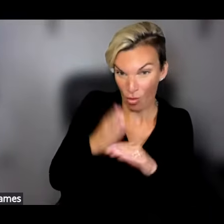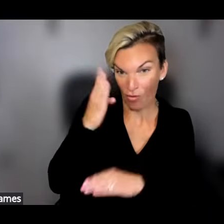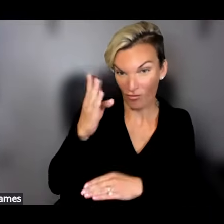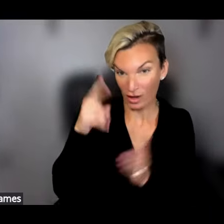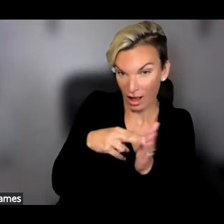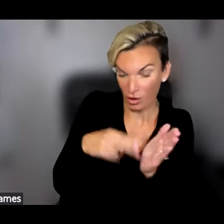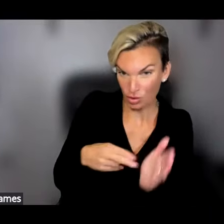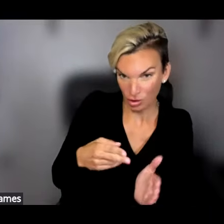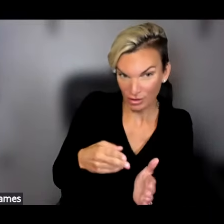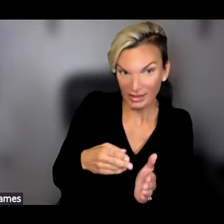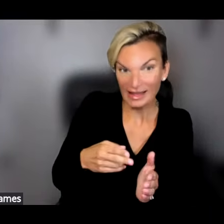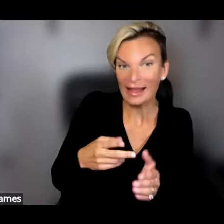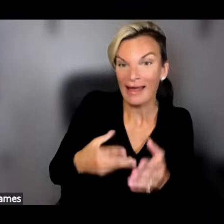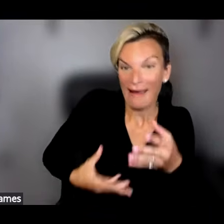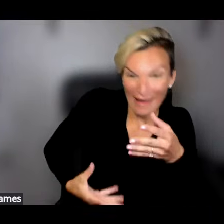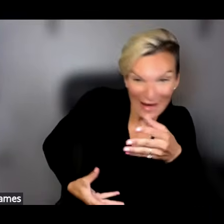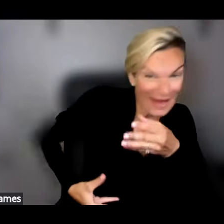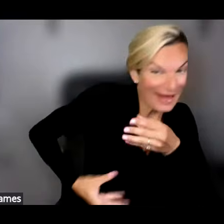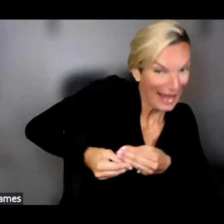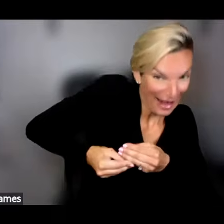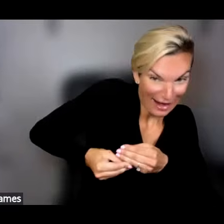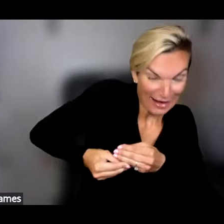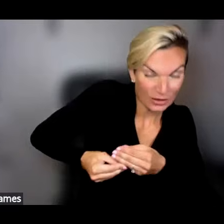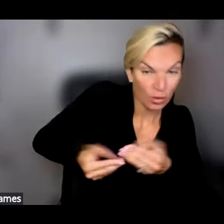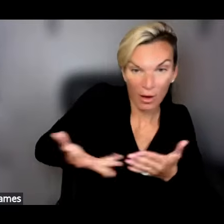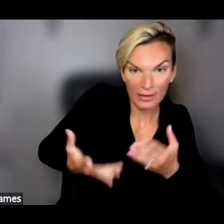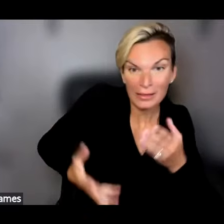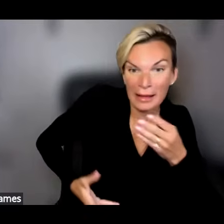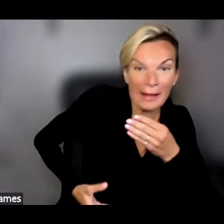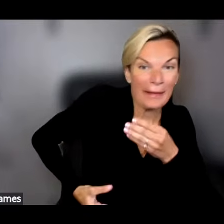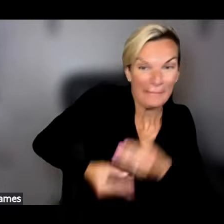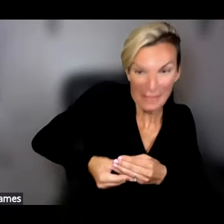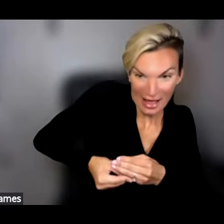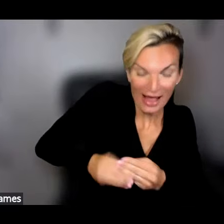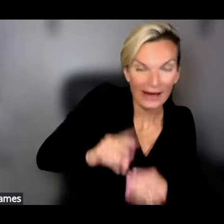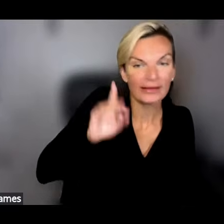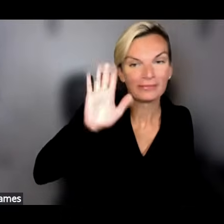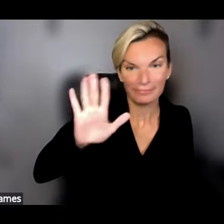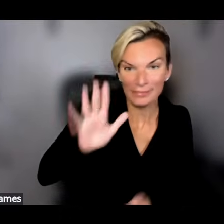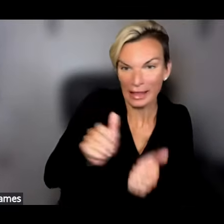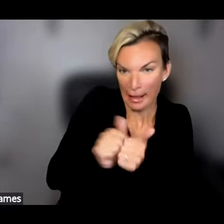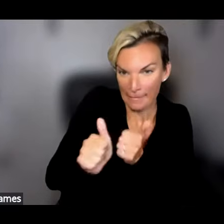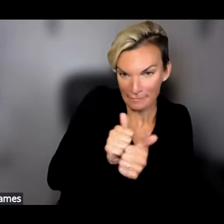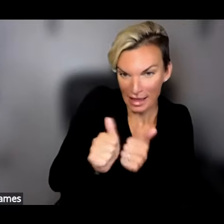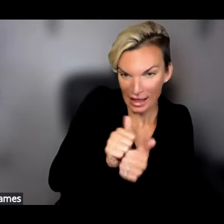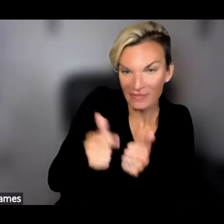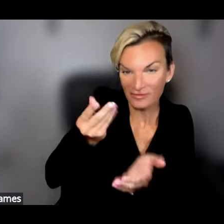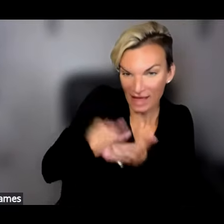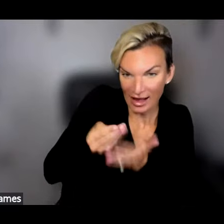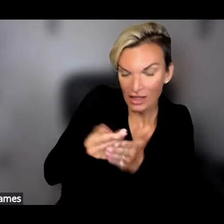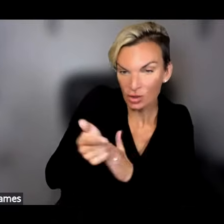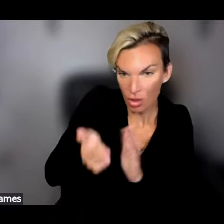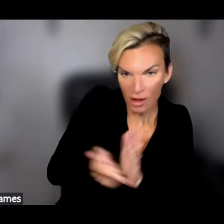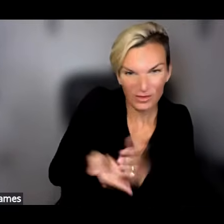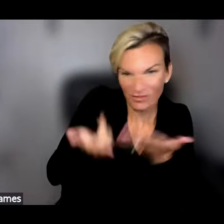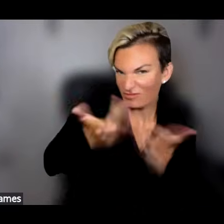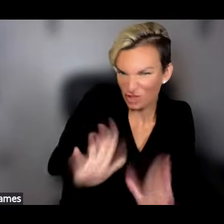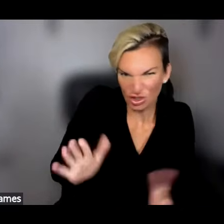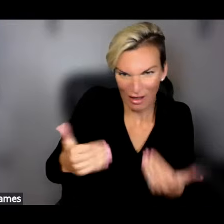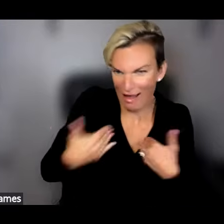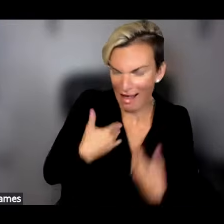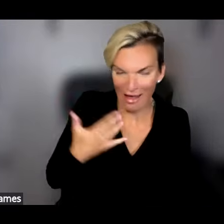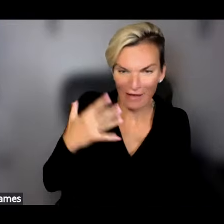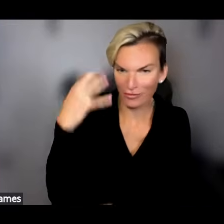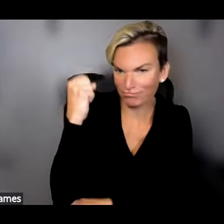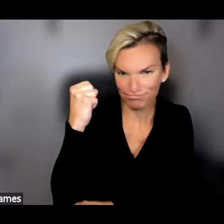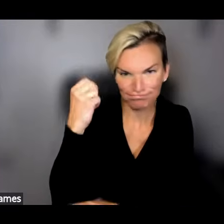on to say, and apply what? Apply campaign finance laws and regulations. These are ones that already exist, disclosure obligations. We're